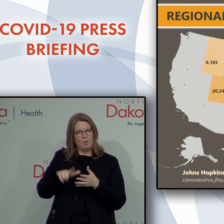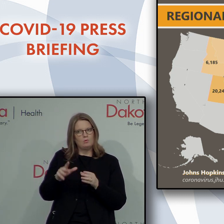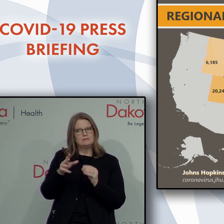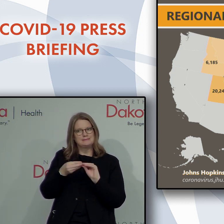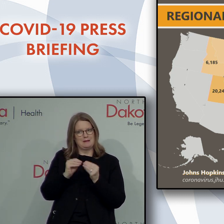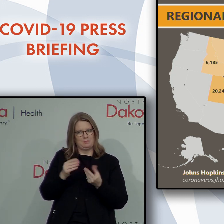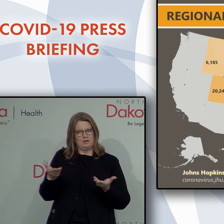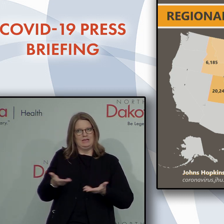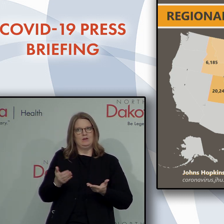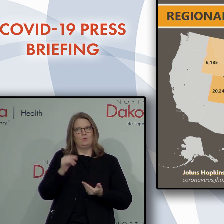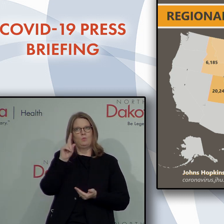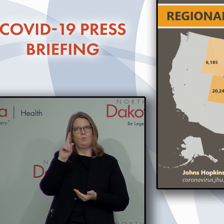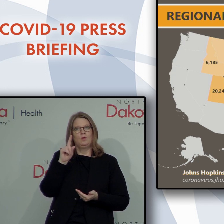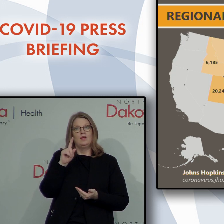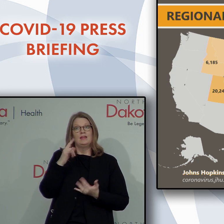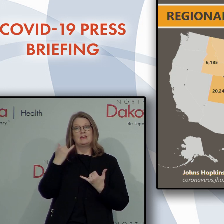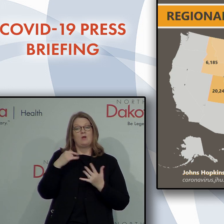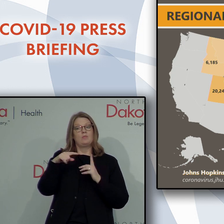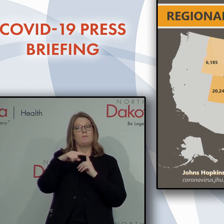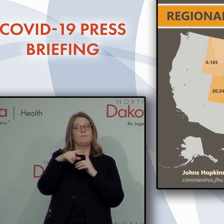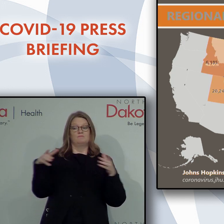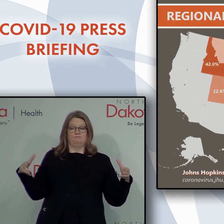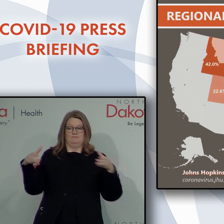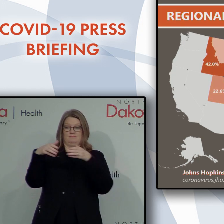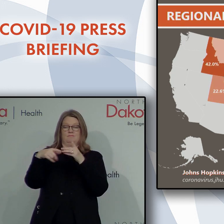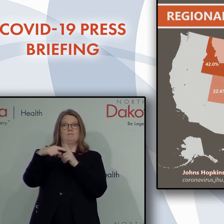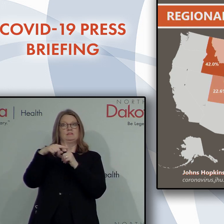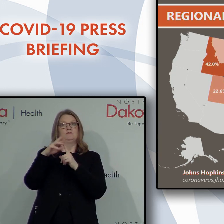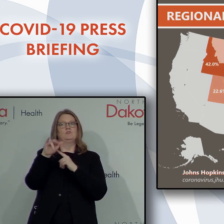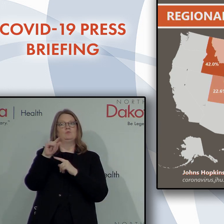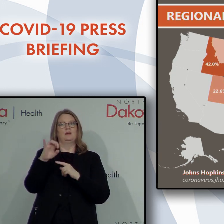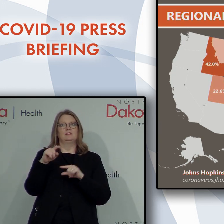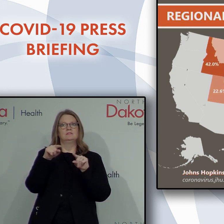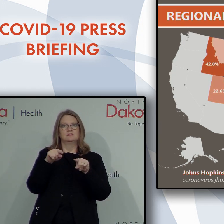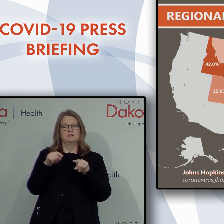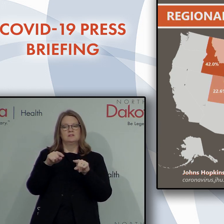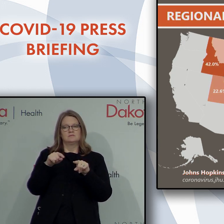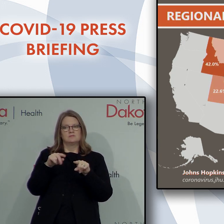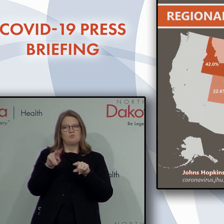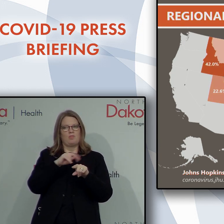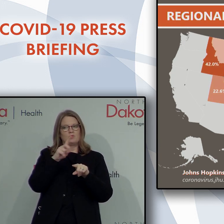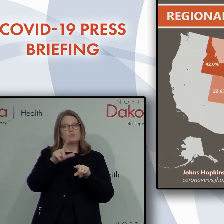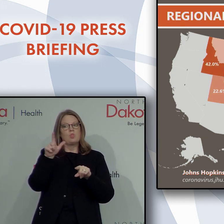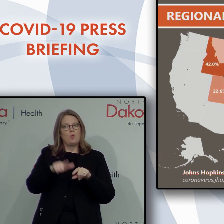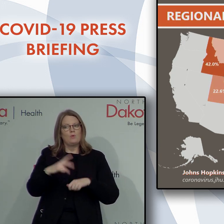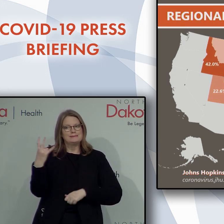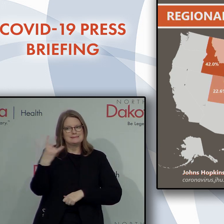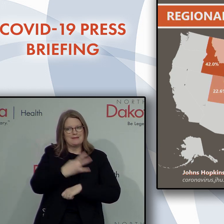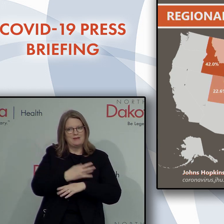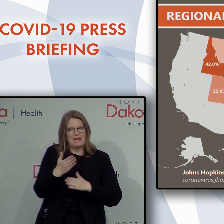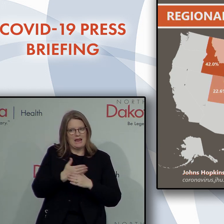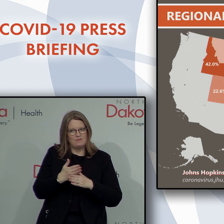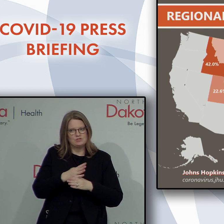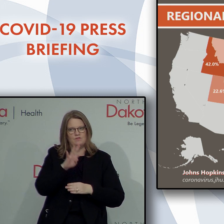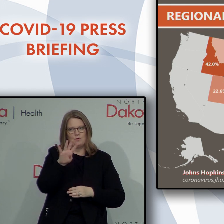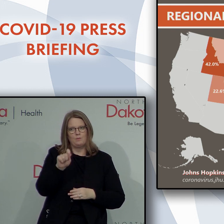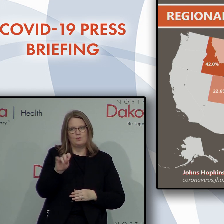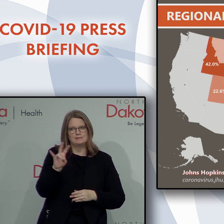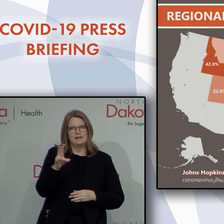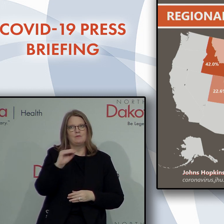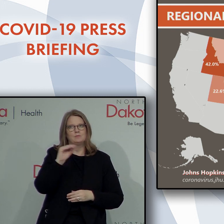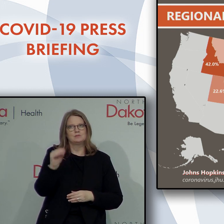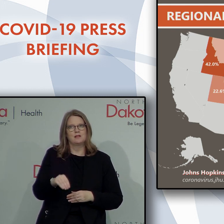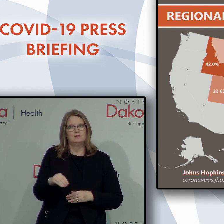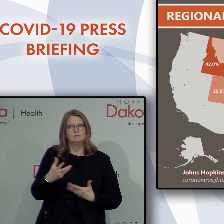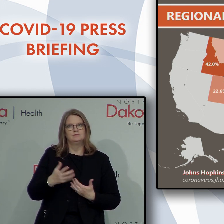at positivity rate. North Dakota has the lowest 7-day rolling average at 4.7%, also